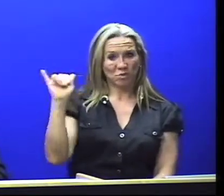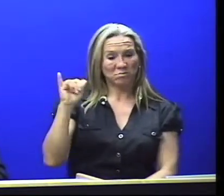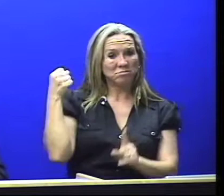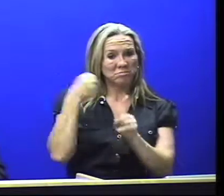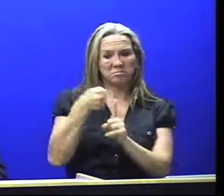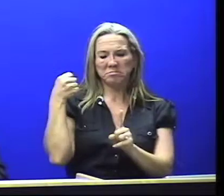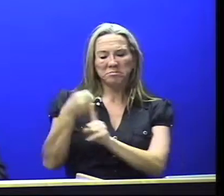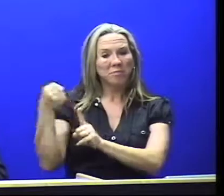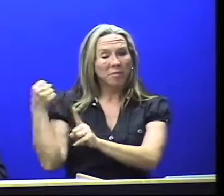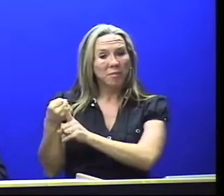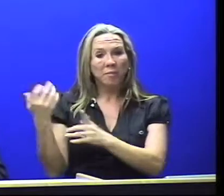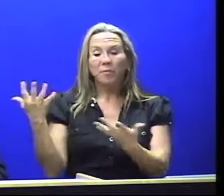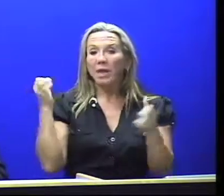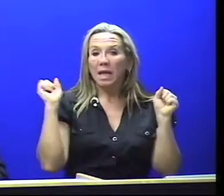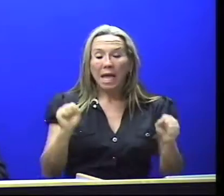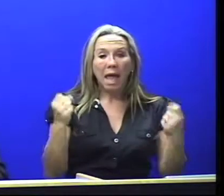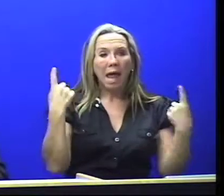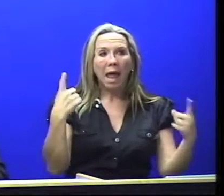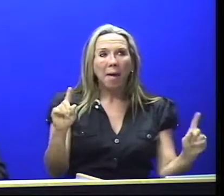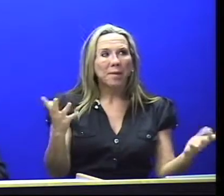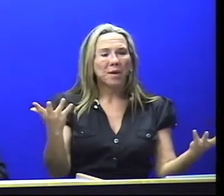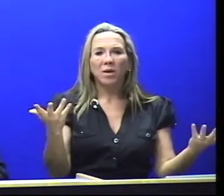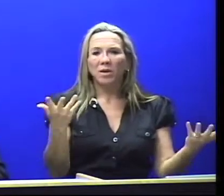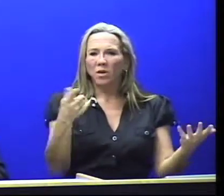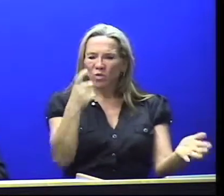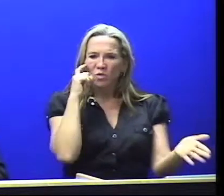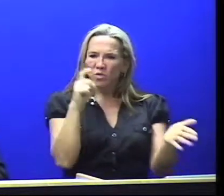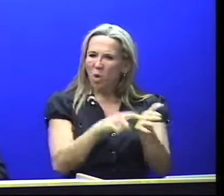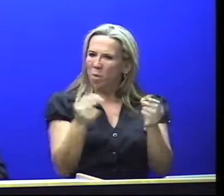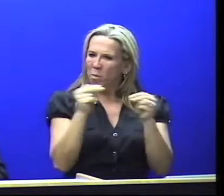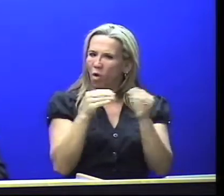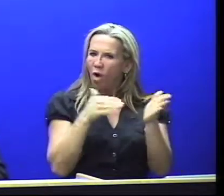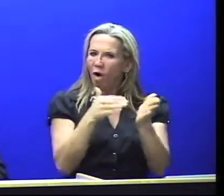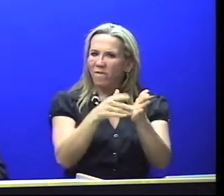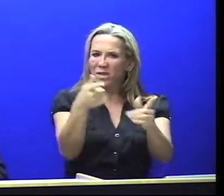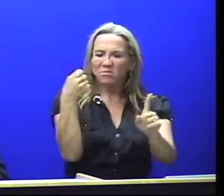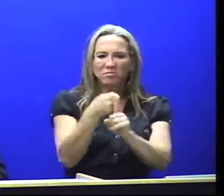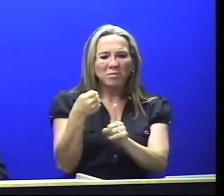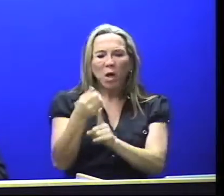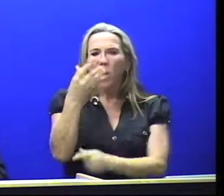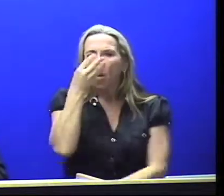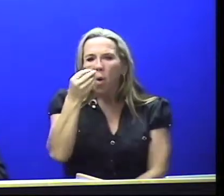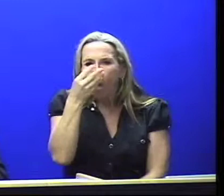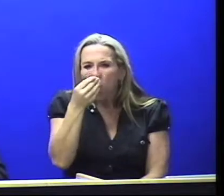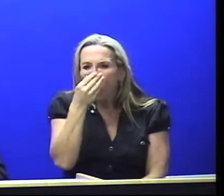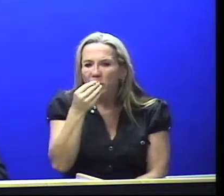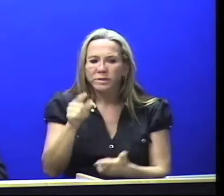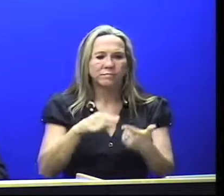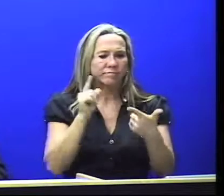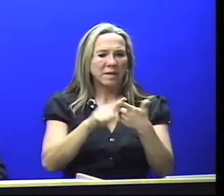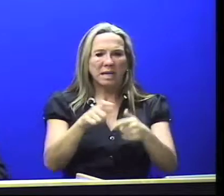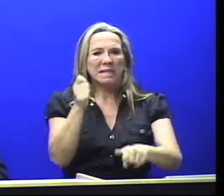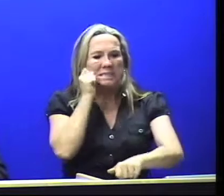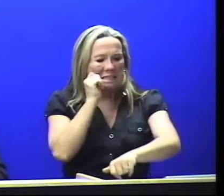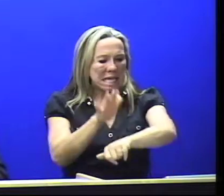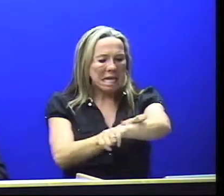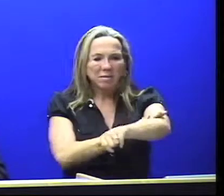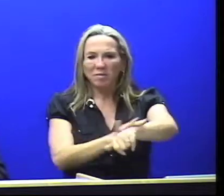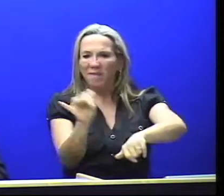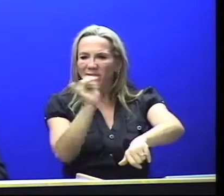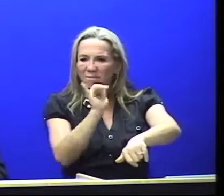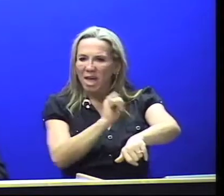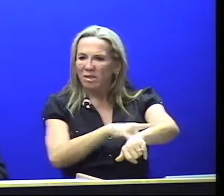can happen like more colds, skin infections that don't